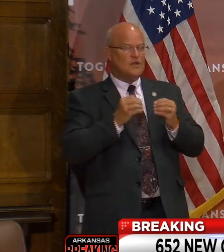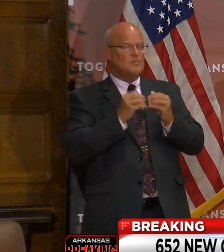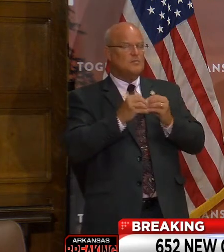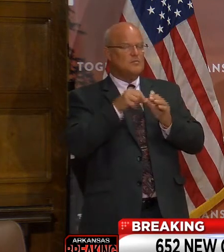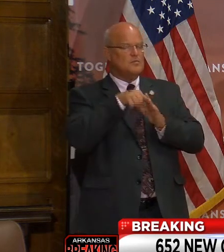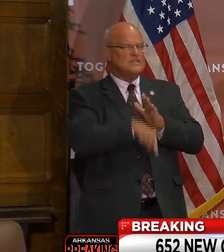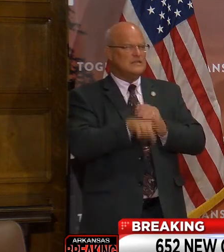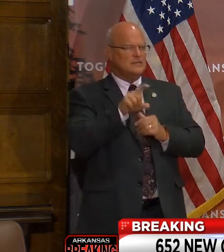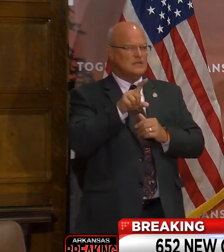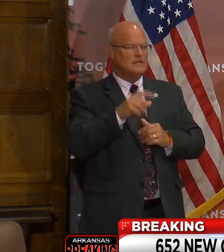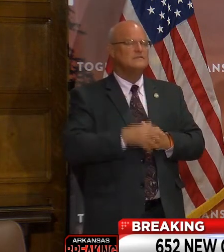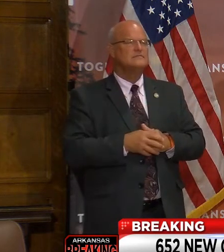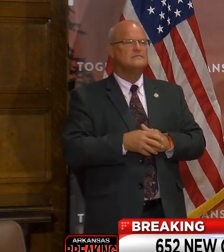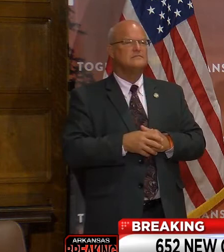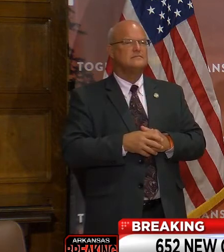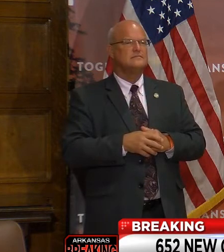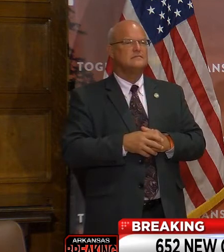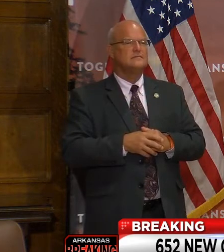deeply?